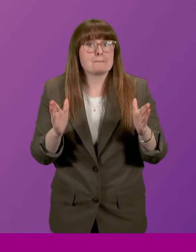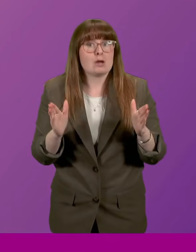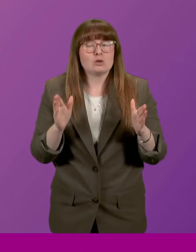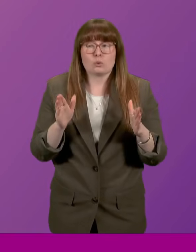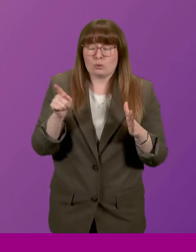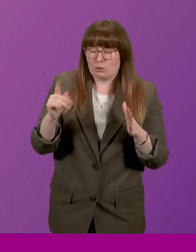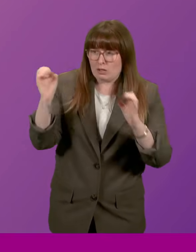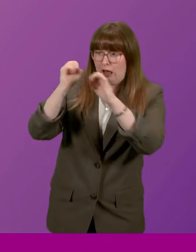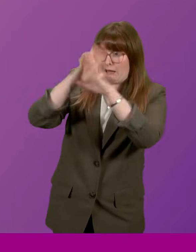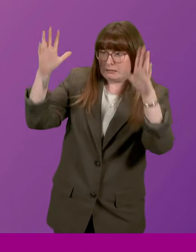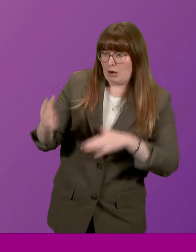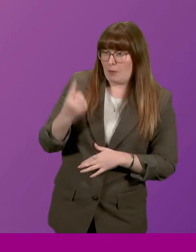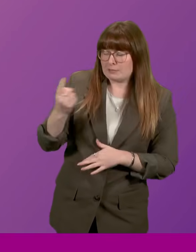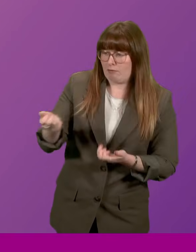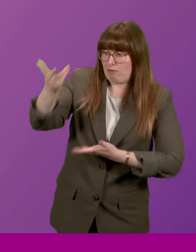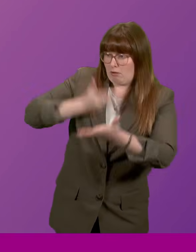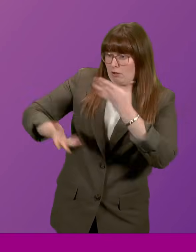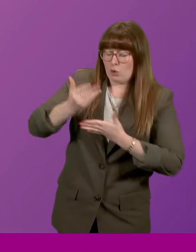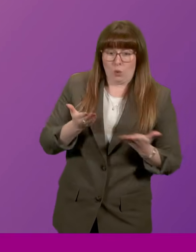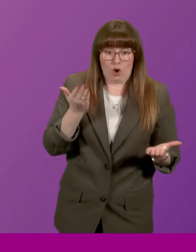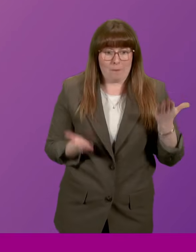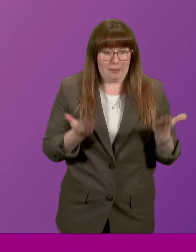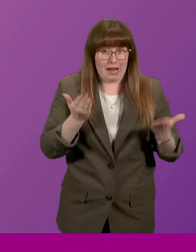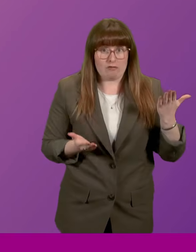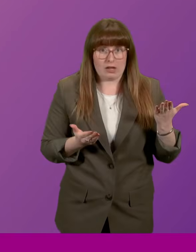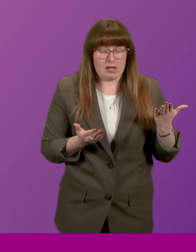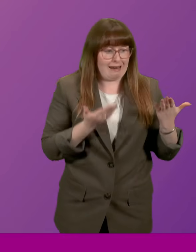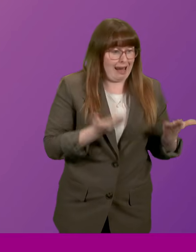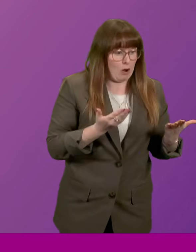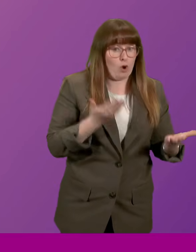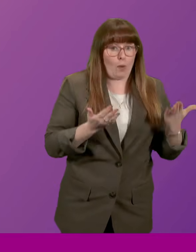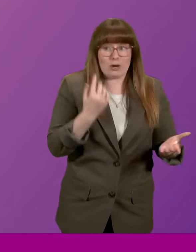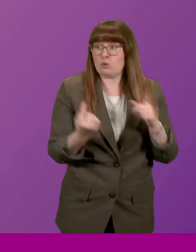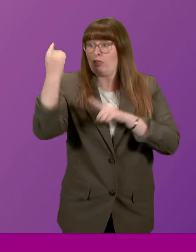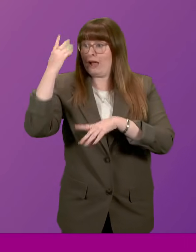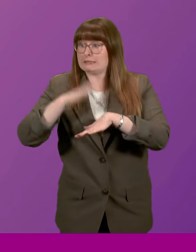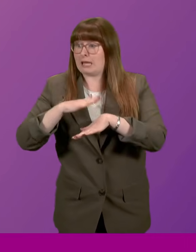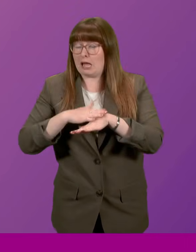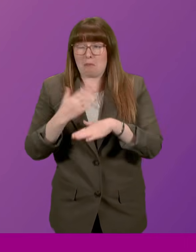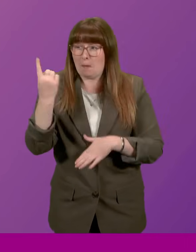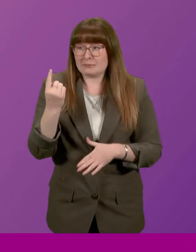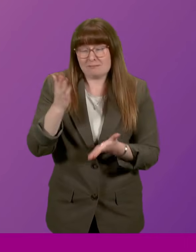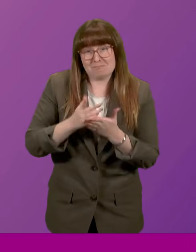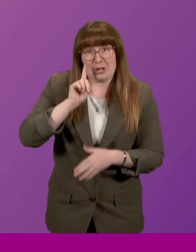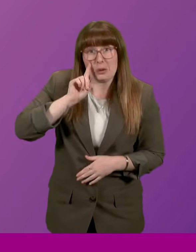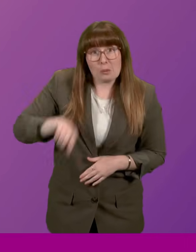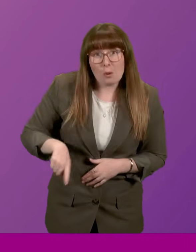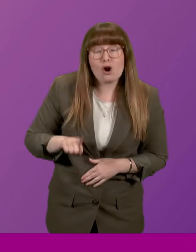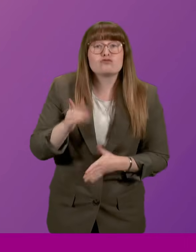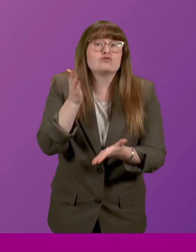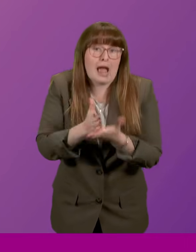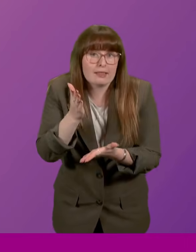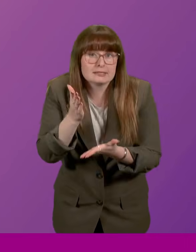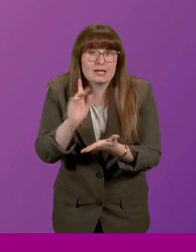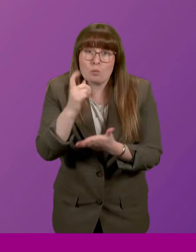idea that Mr Sarwar is comparing like with like ignores, as he always does, the reality of